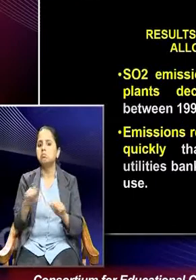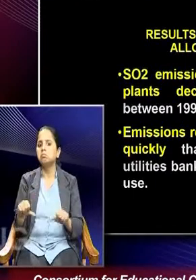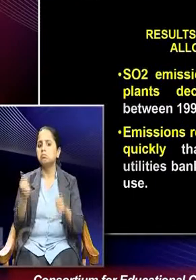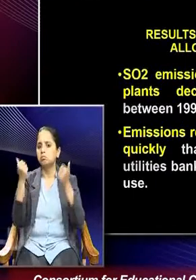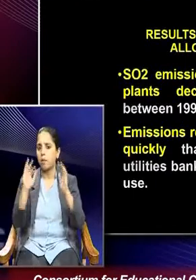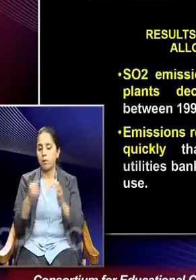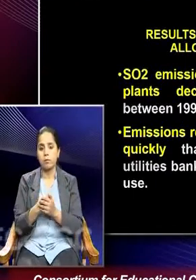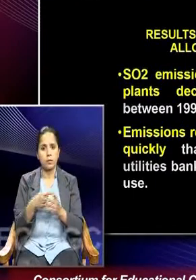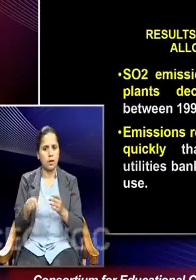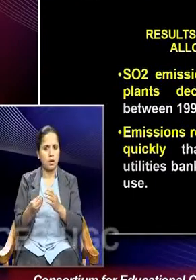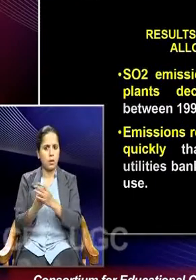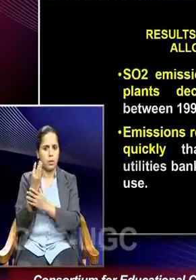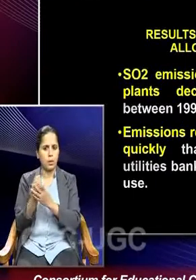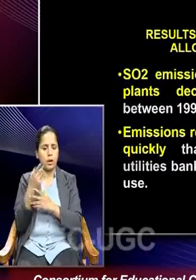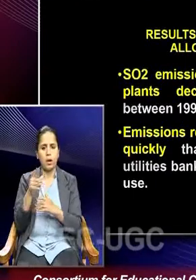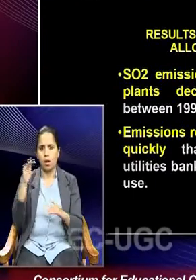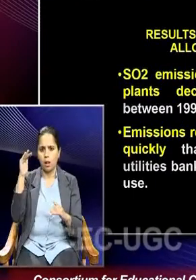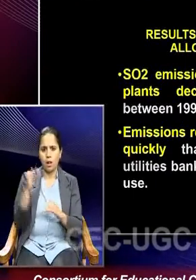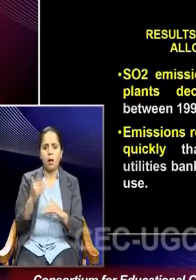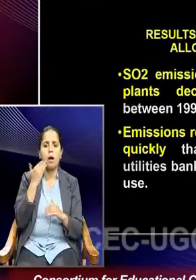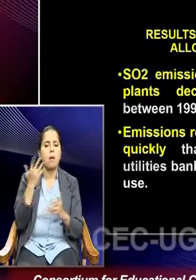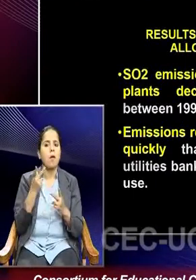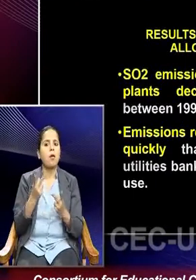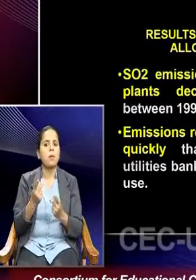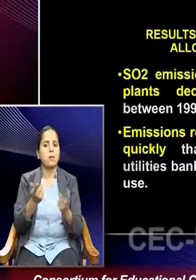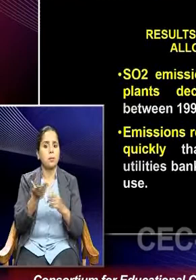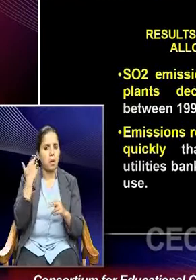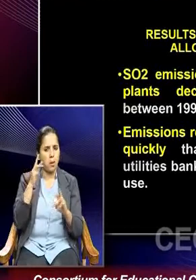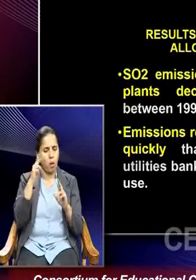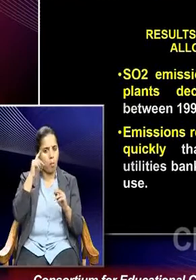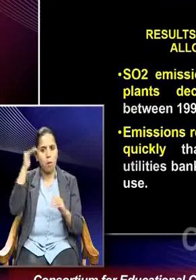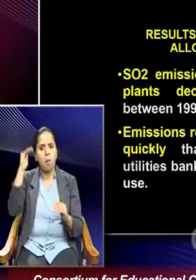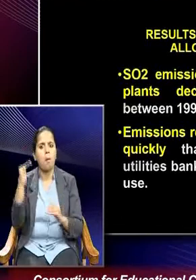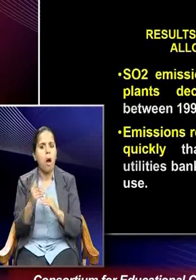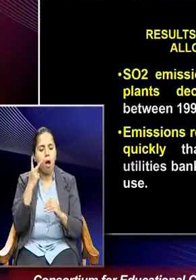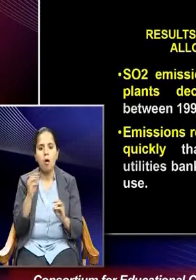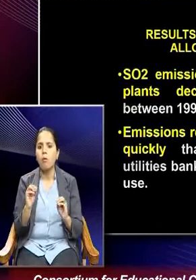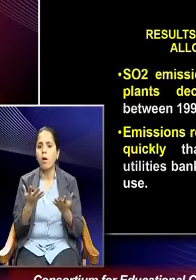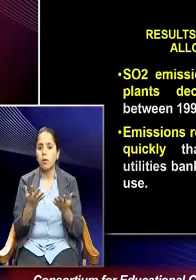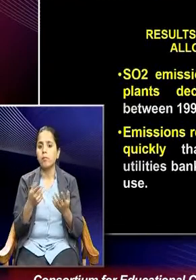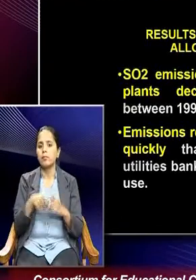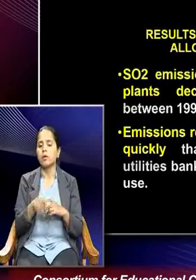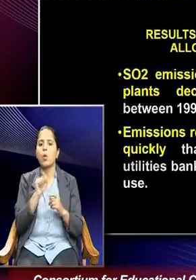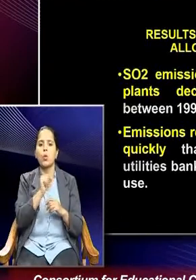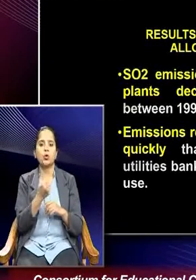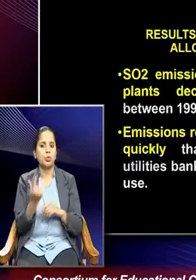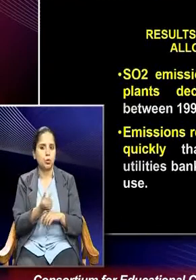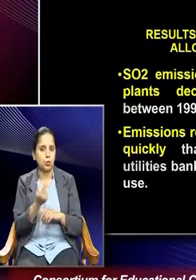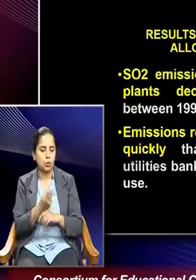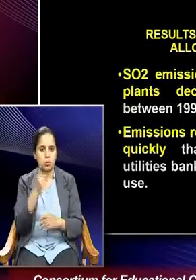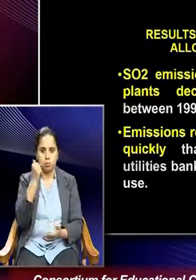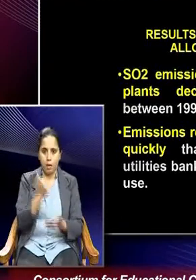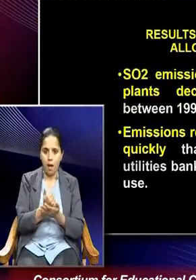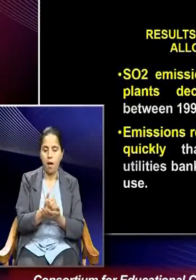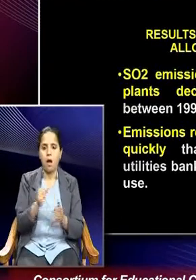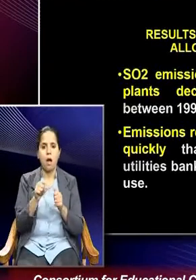Emission reduction occurred more quickly than expected because utilities banked